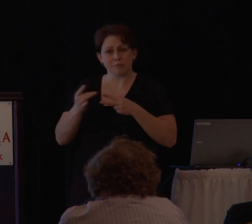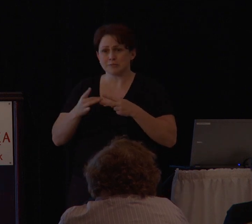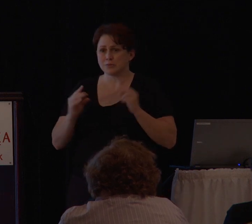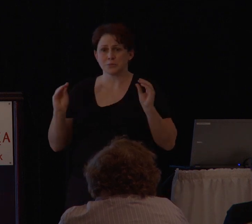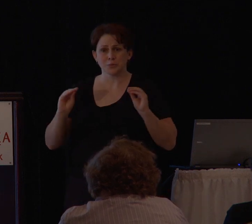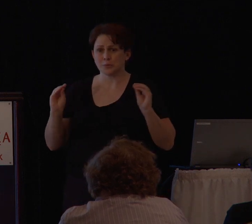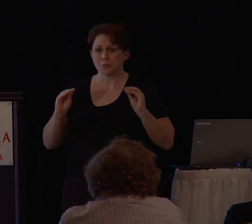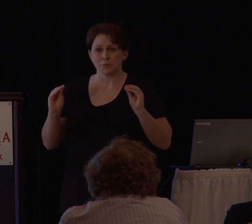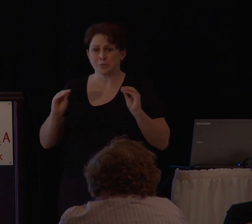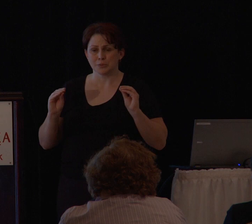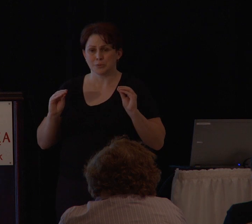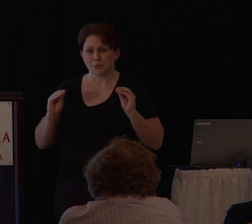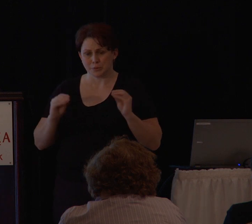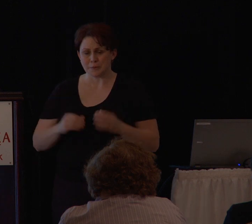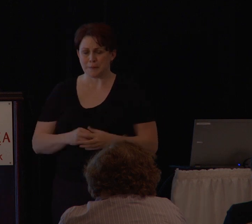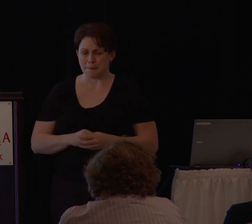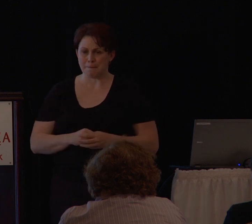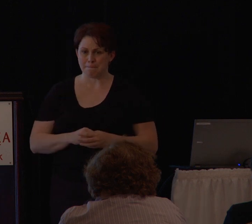them.